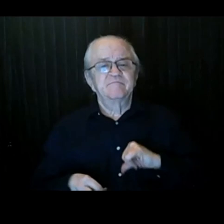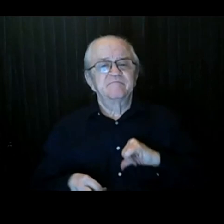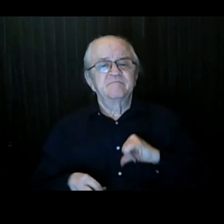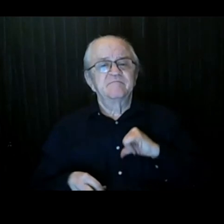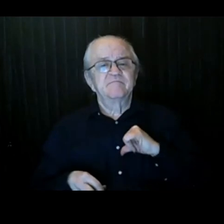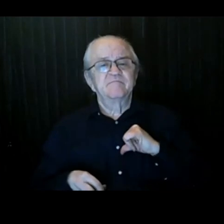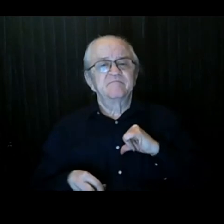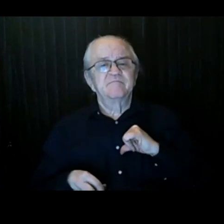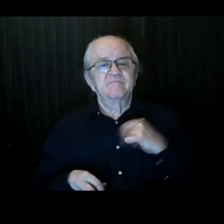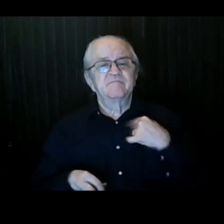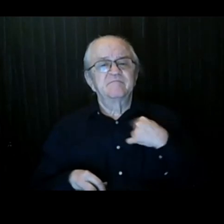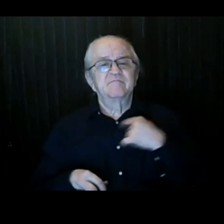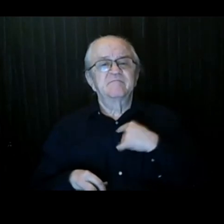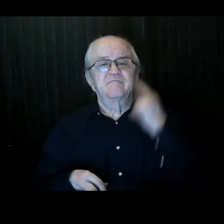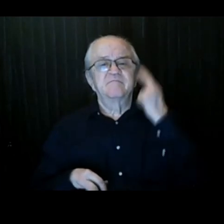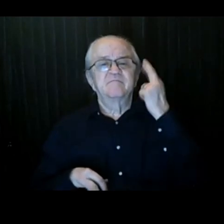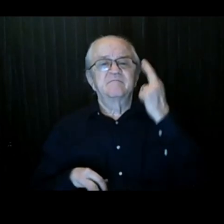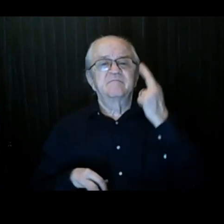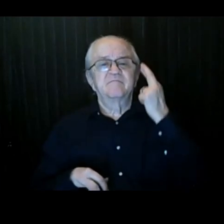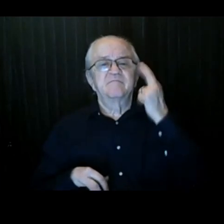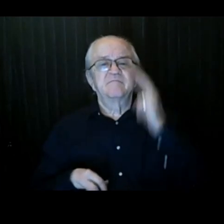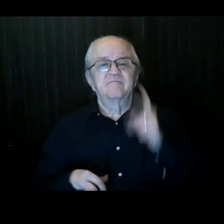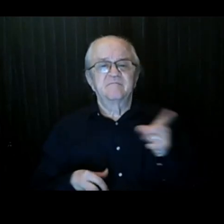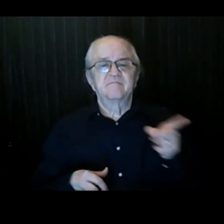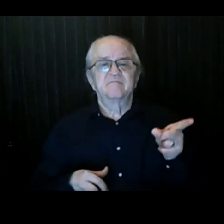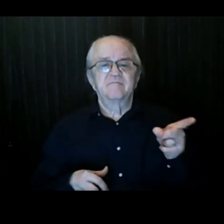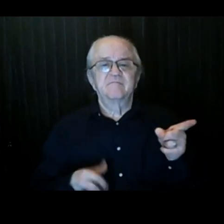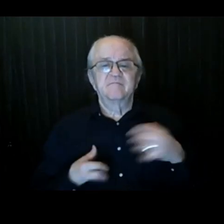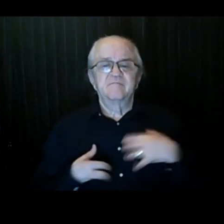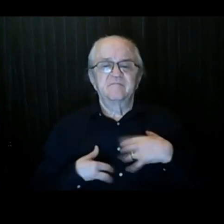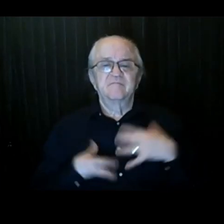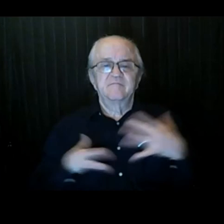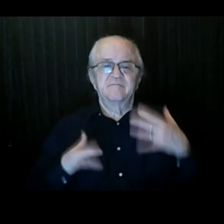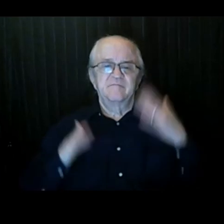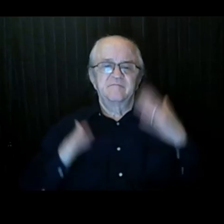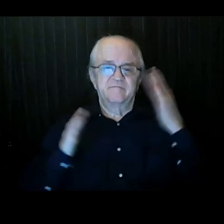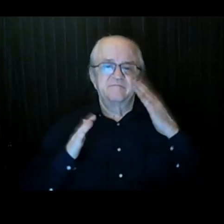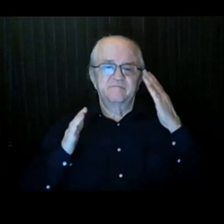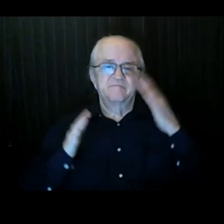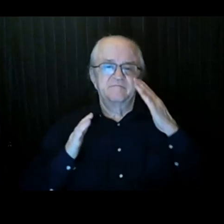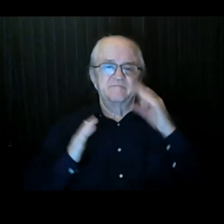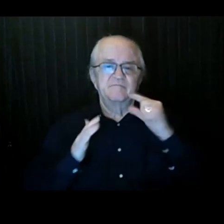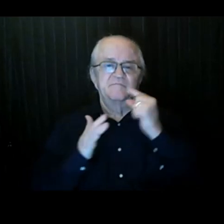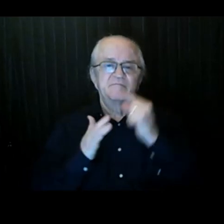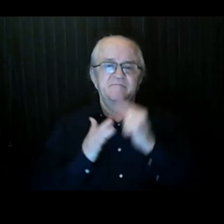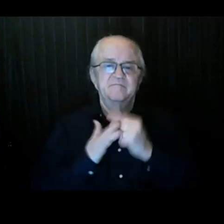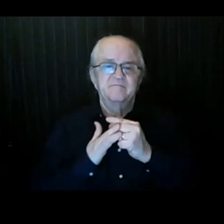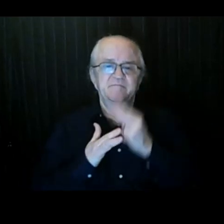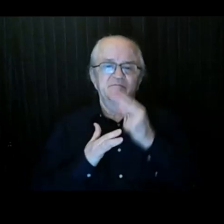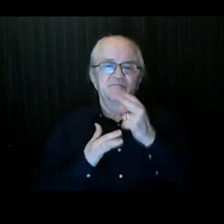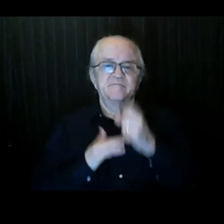We recognized how much trouble Cindy was in as she graduated from high school and had a complete break with